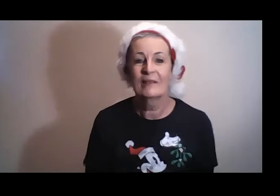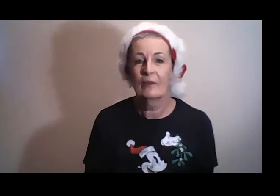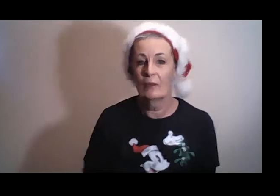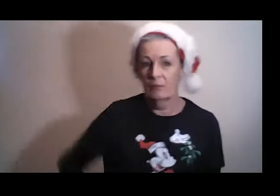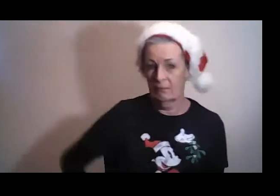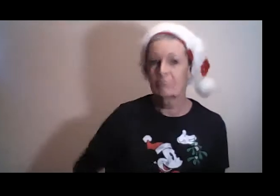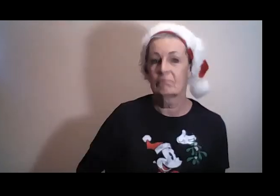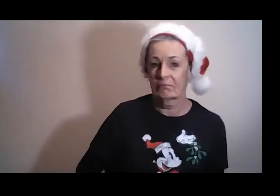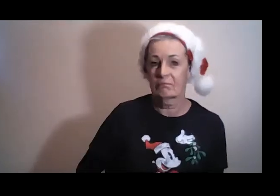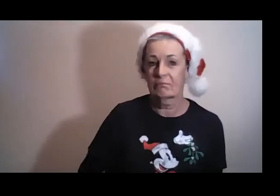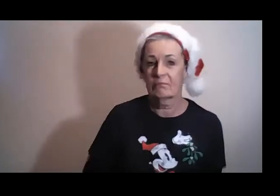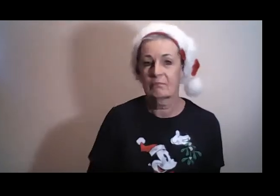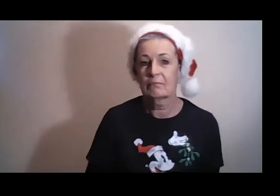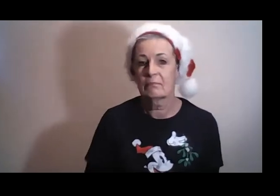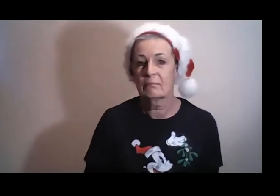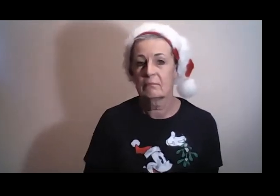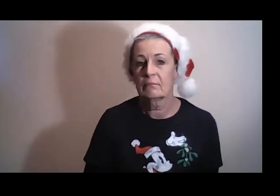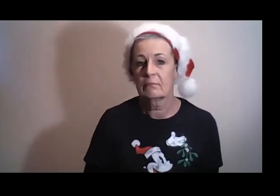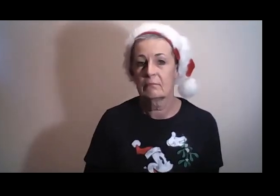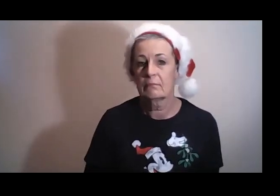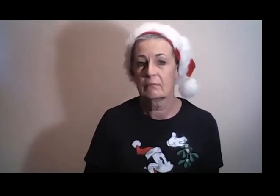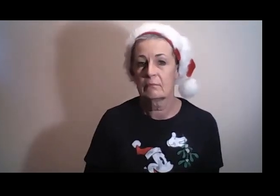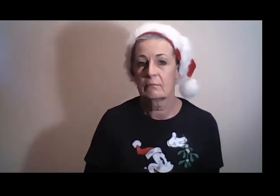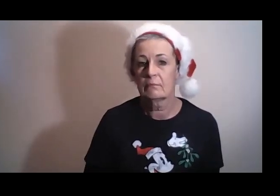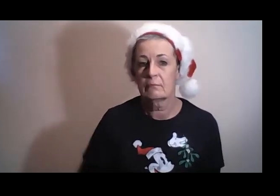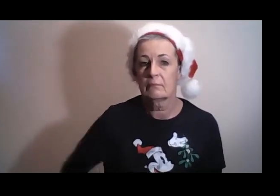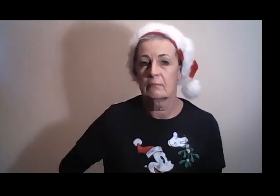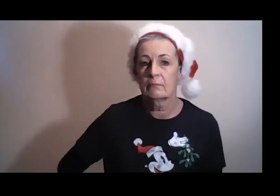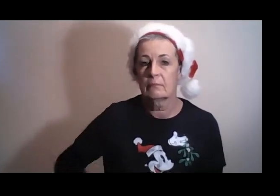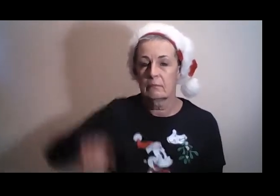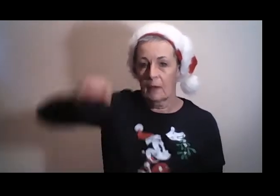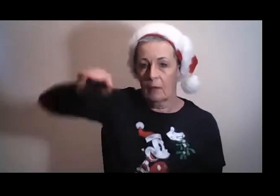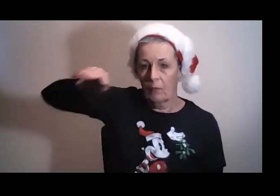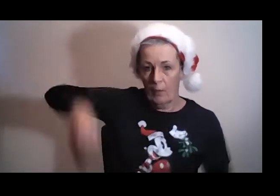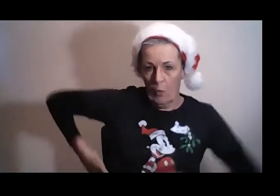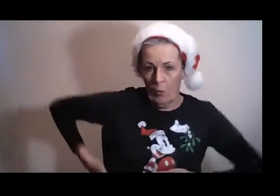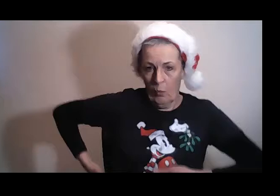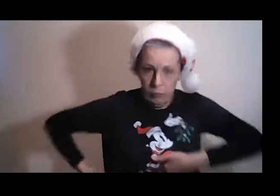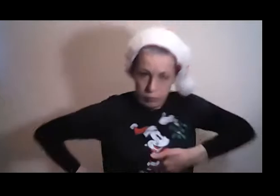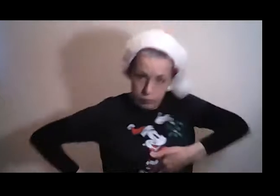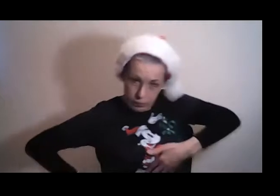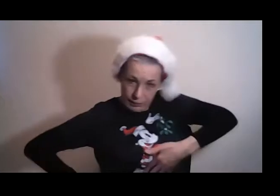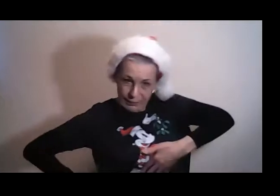See, stick your bum out and then drop your tailbone down to the ground.